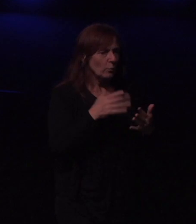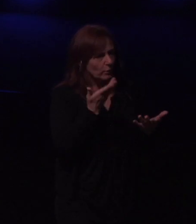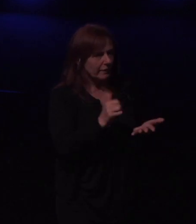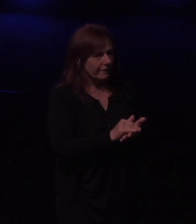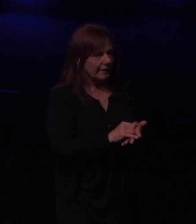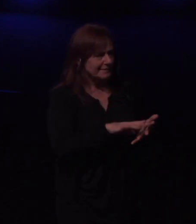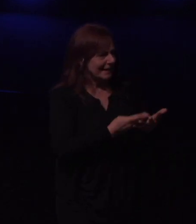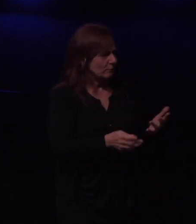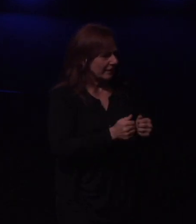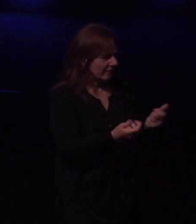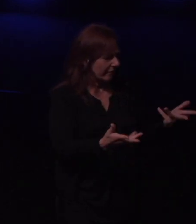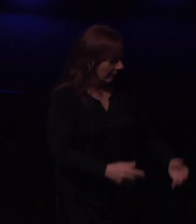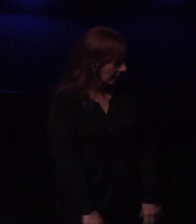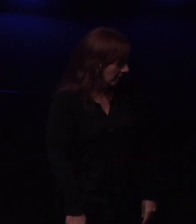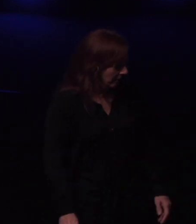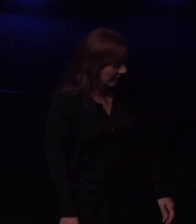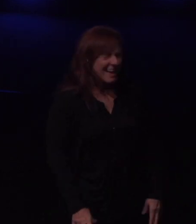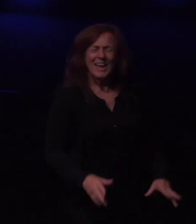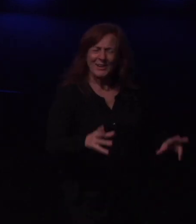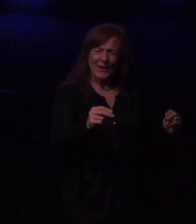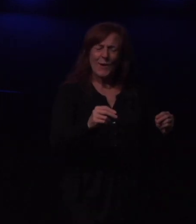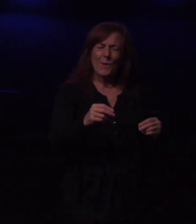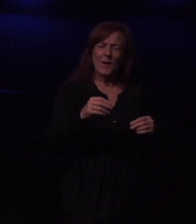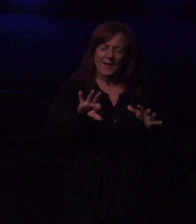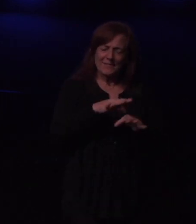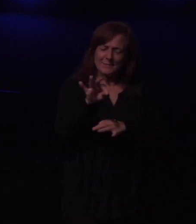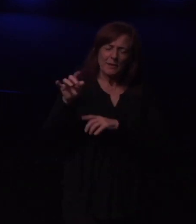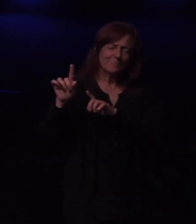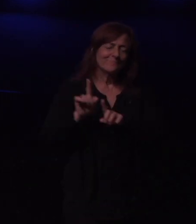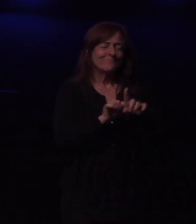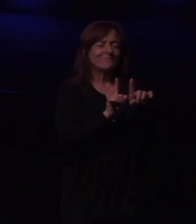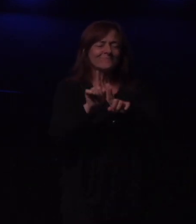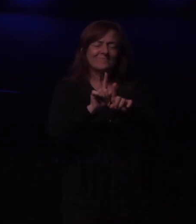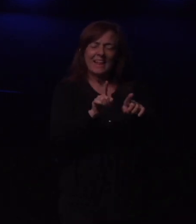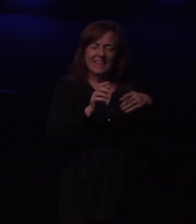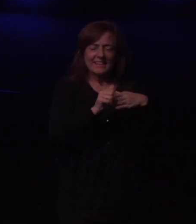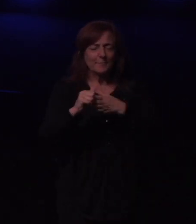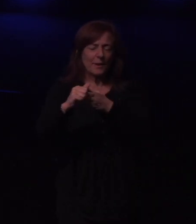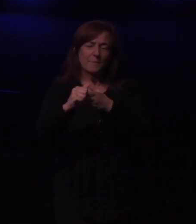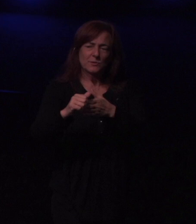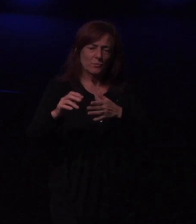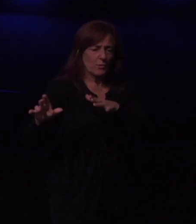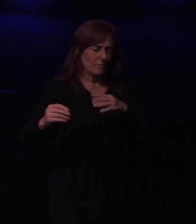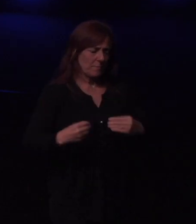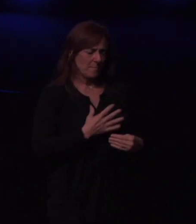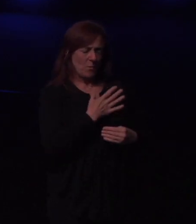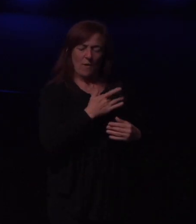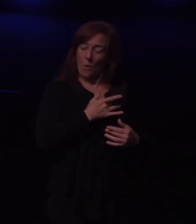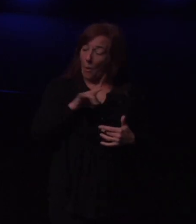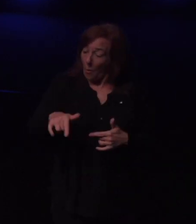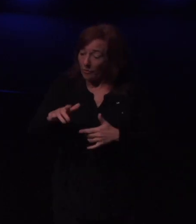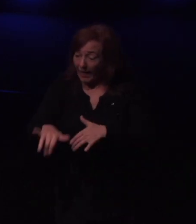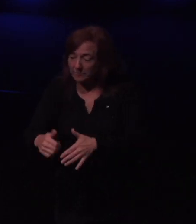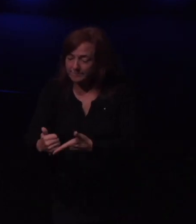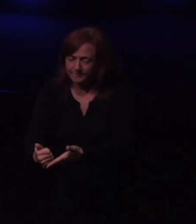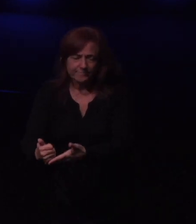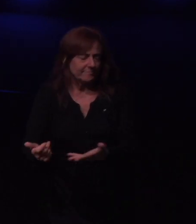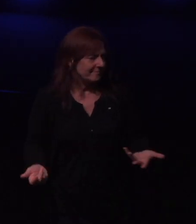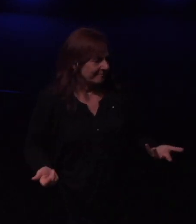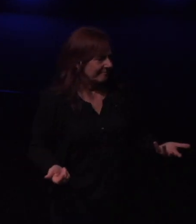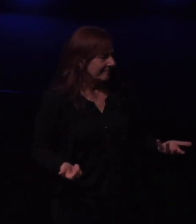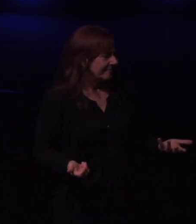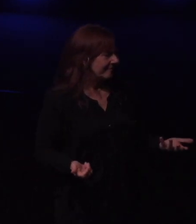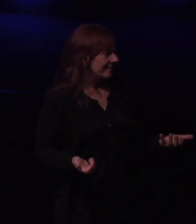that, aren't we? It's more about walking in step with the Spirit and leaving him room to move.